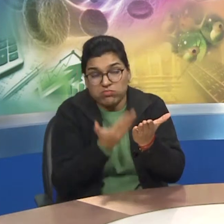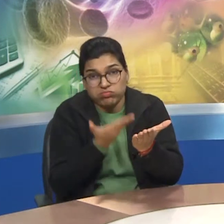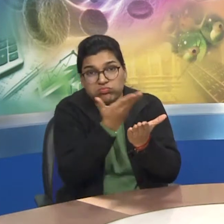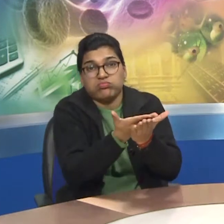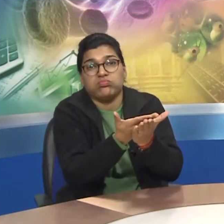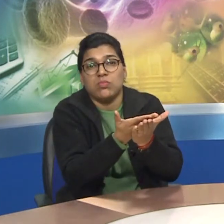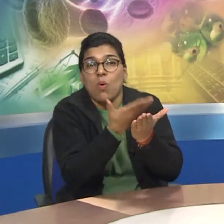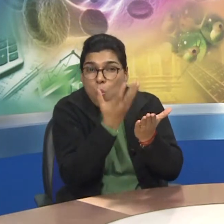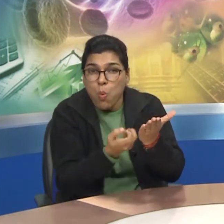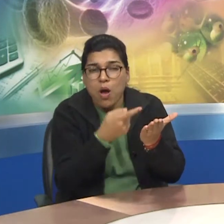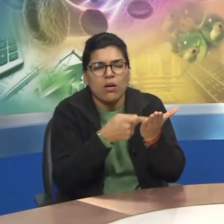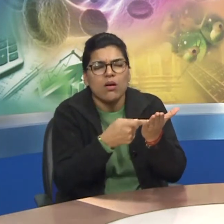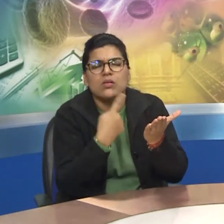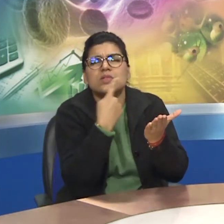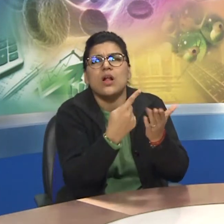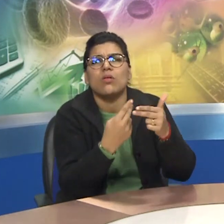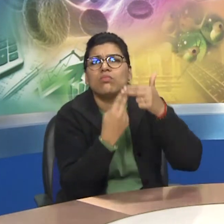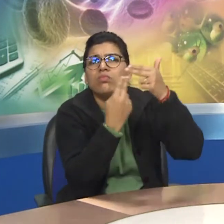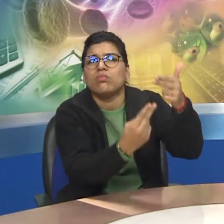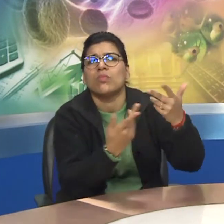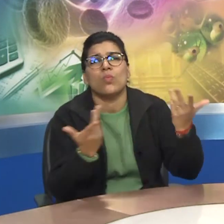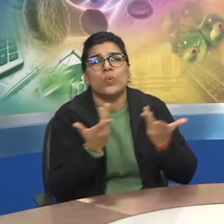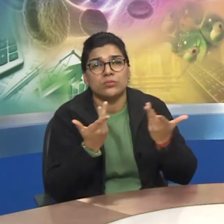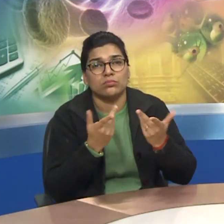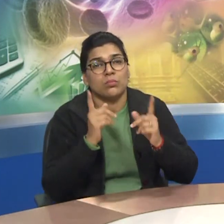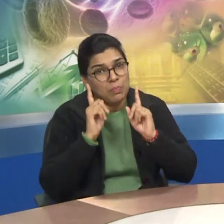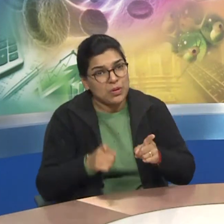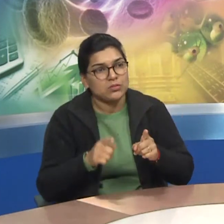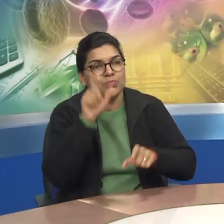In this unit, the focus is on the human world.